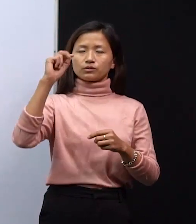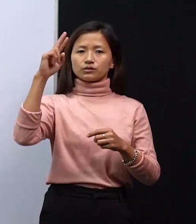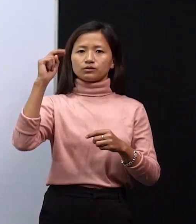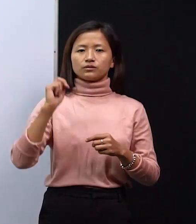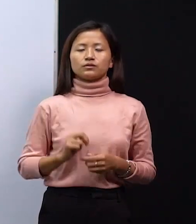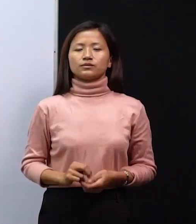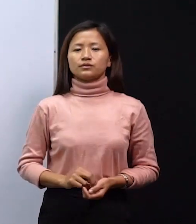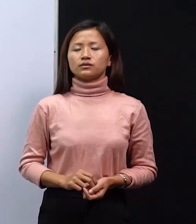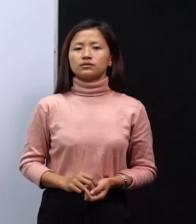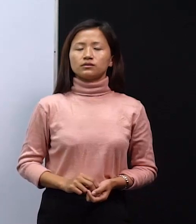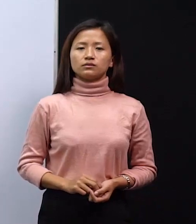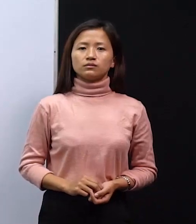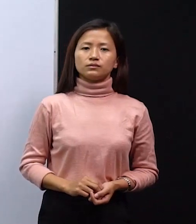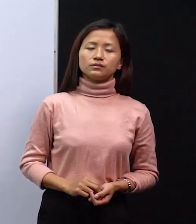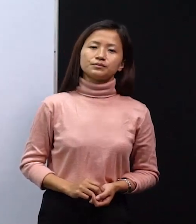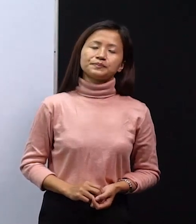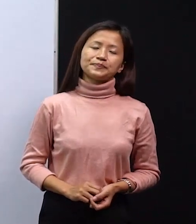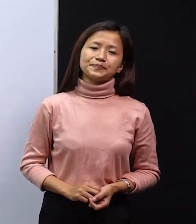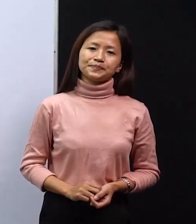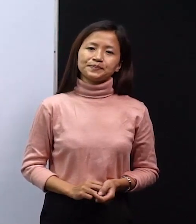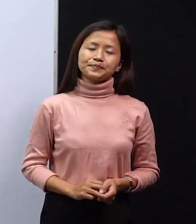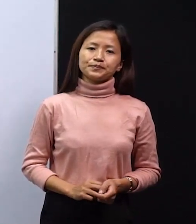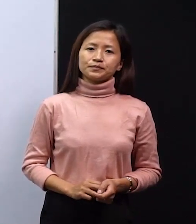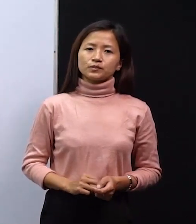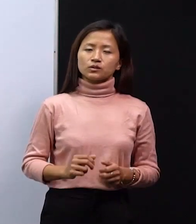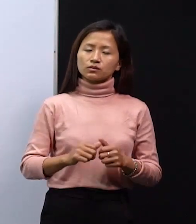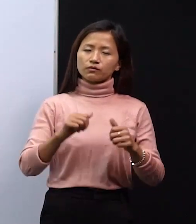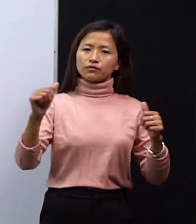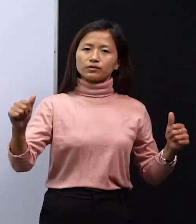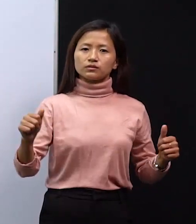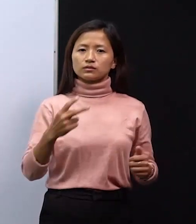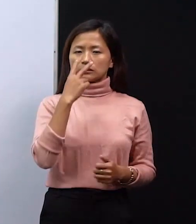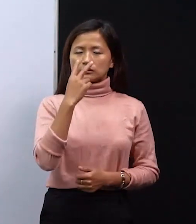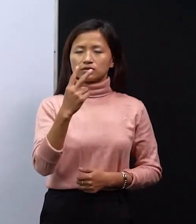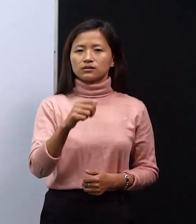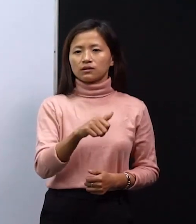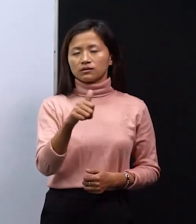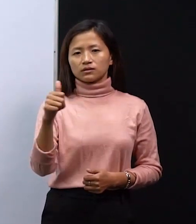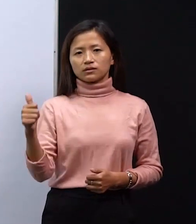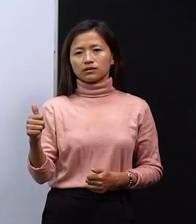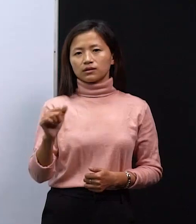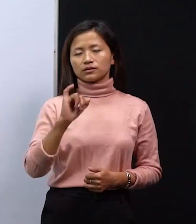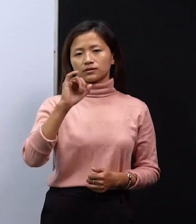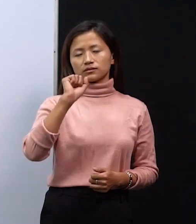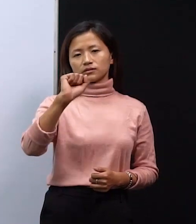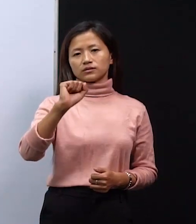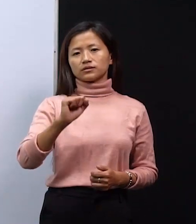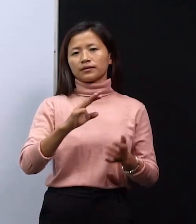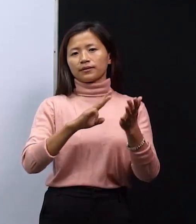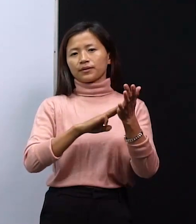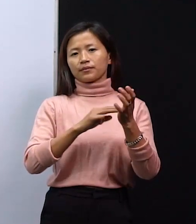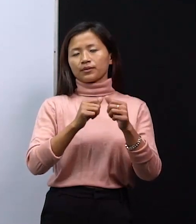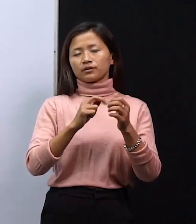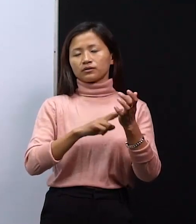Now, so far we have not seen any identity in this manner. All